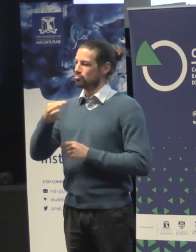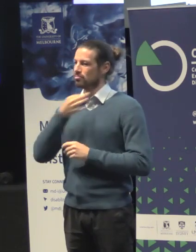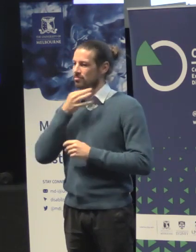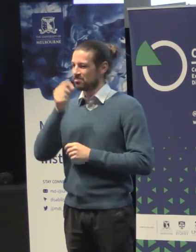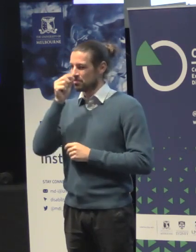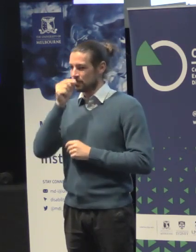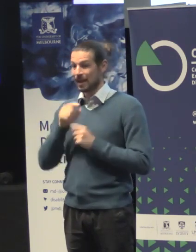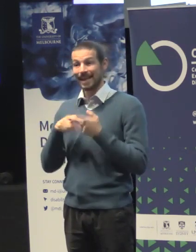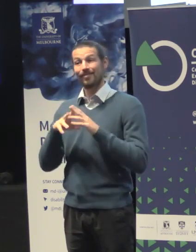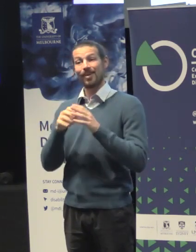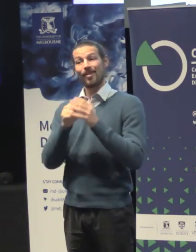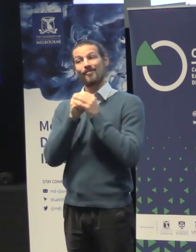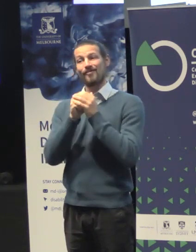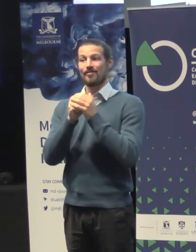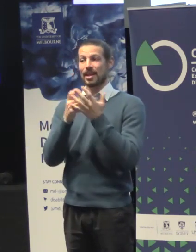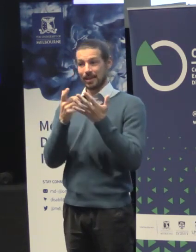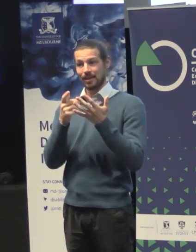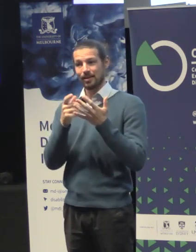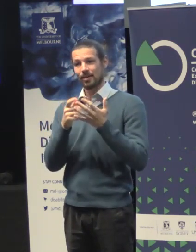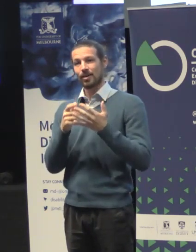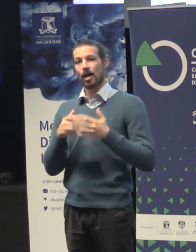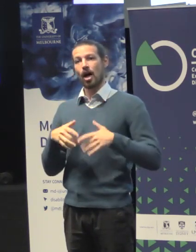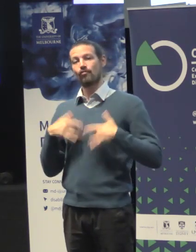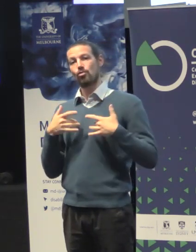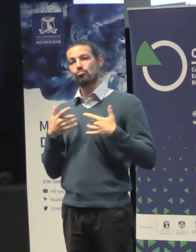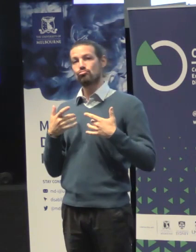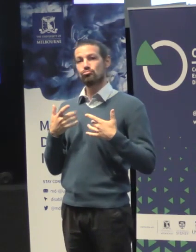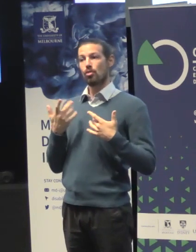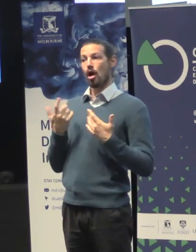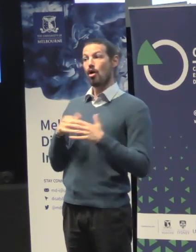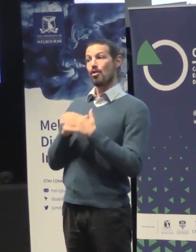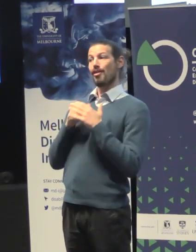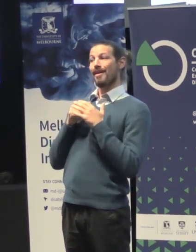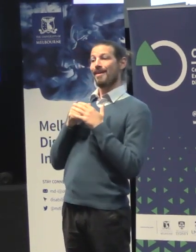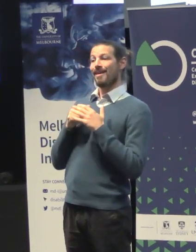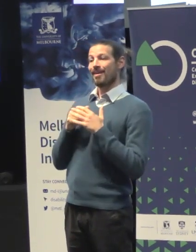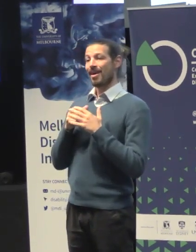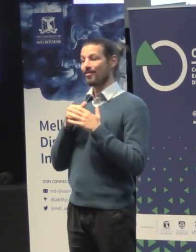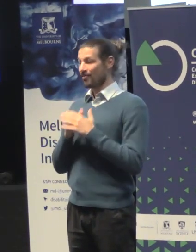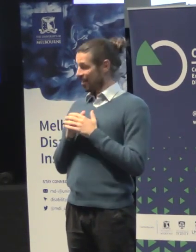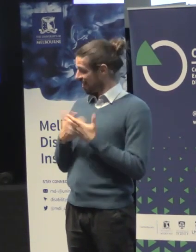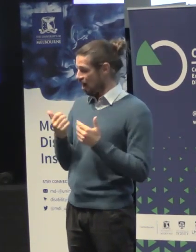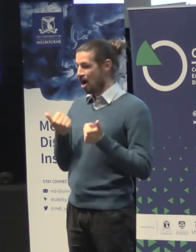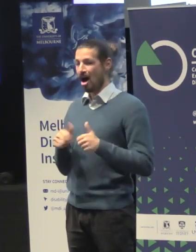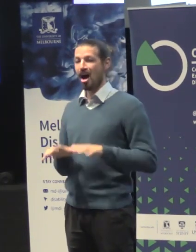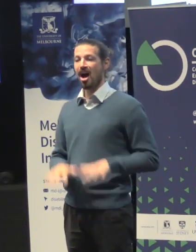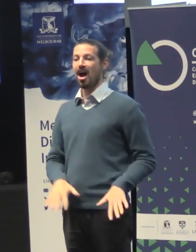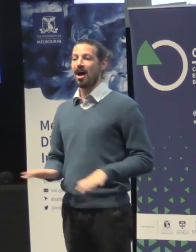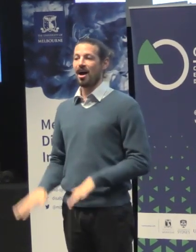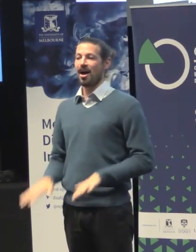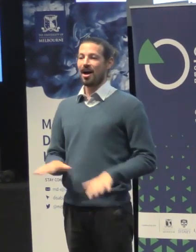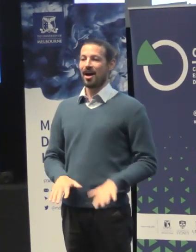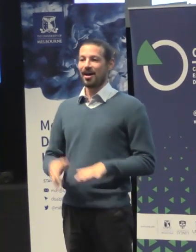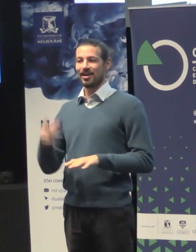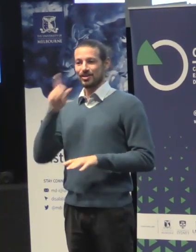somebody's friendly, this quotation says, when they feel they've got their feet under the table, they don't do as much or do things correctly. They try